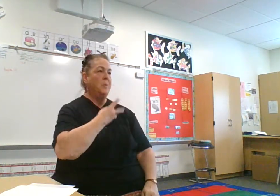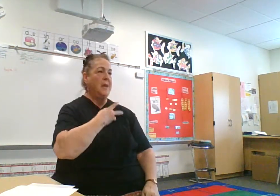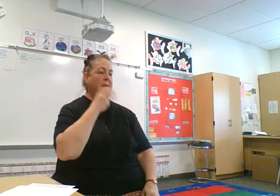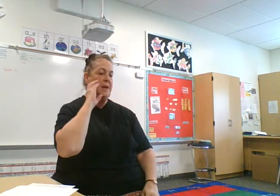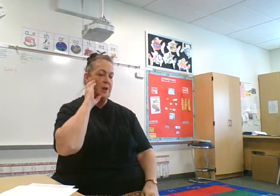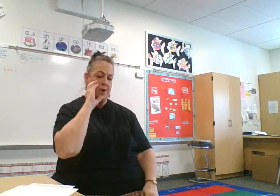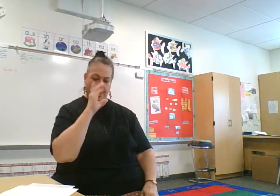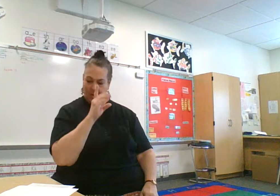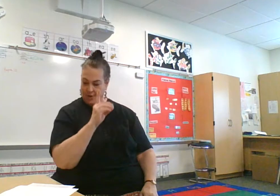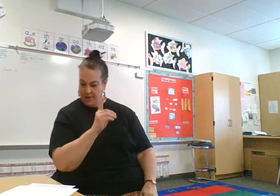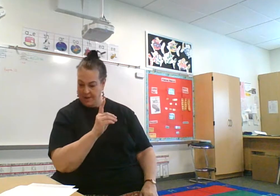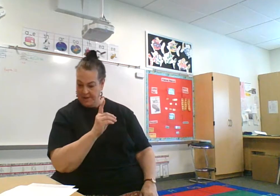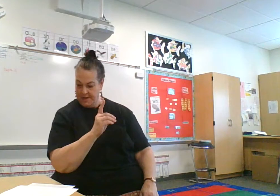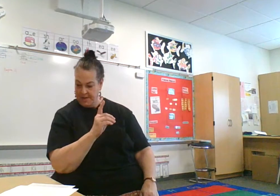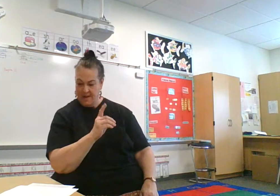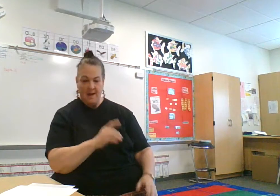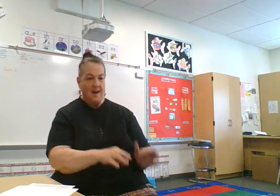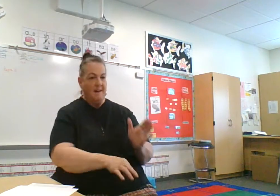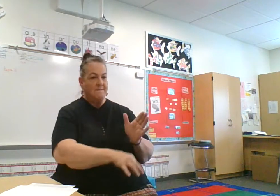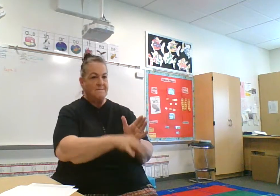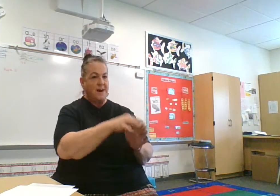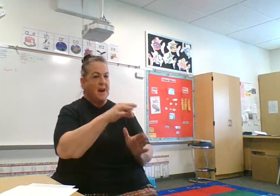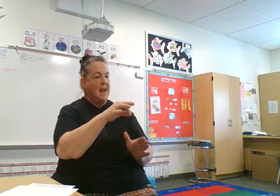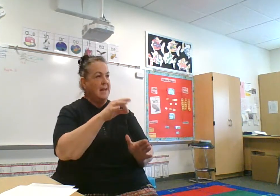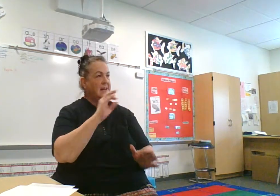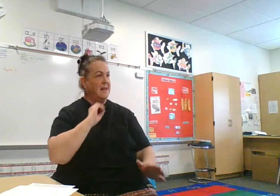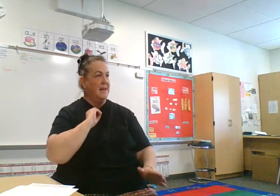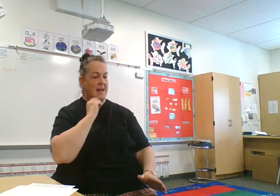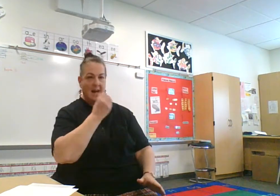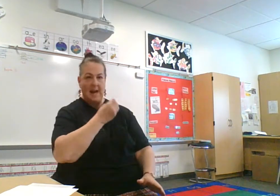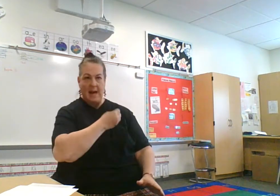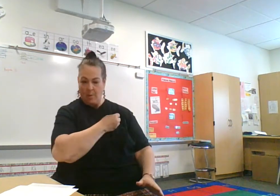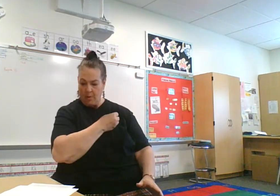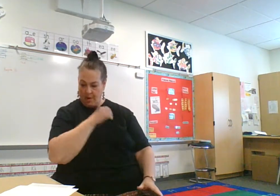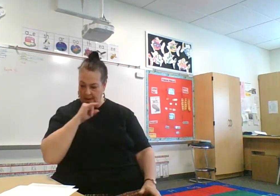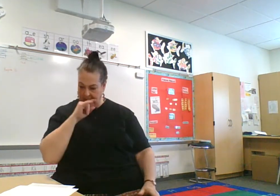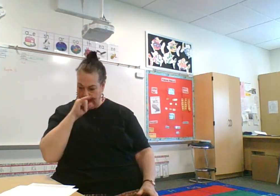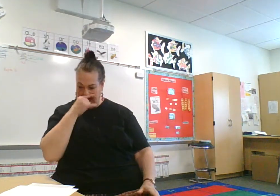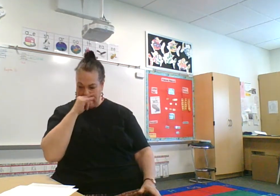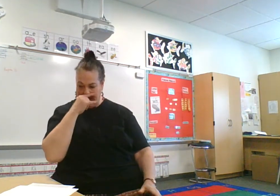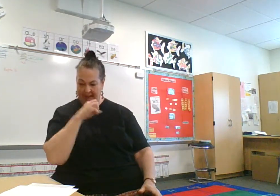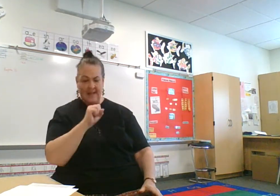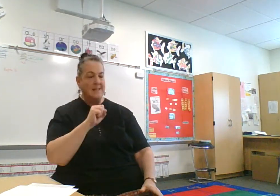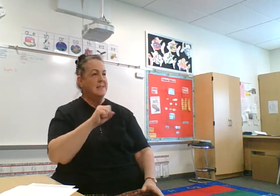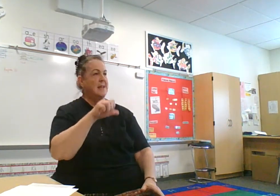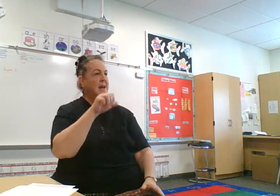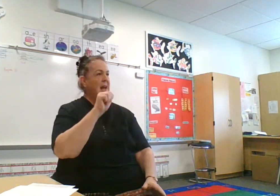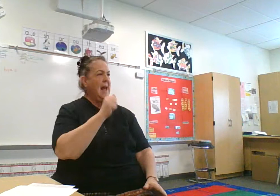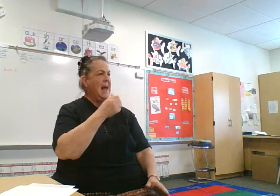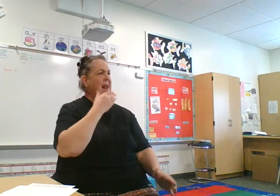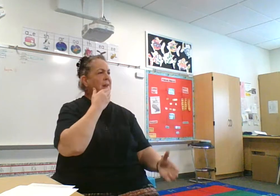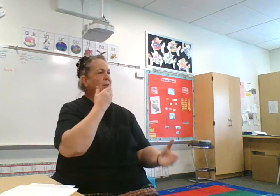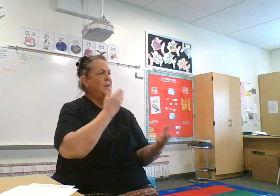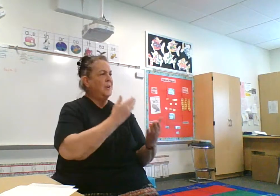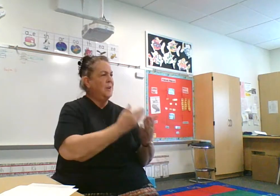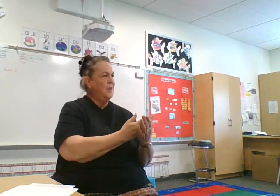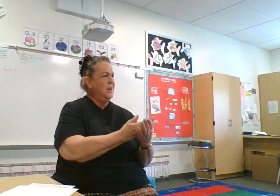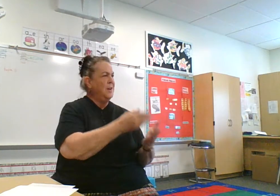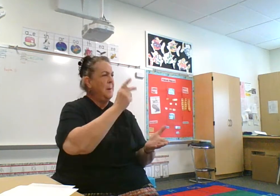we could find our kids a good